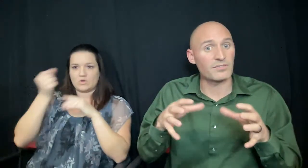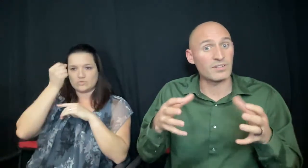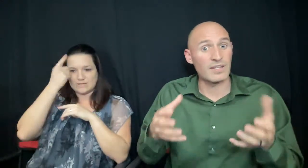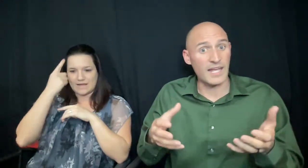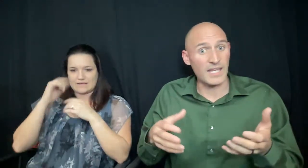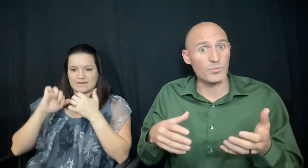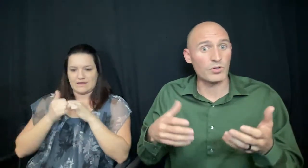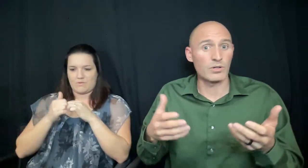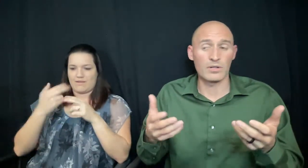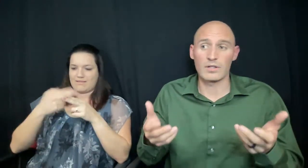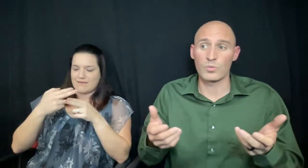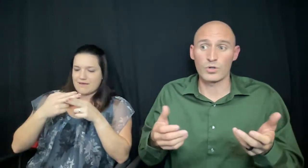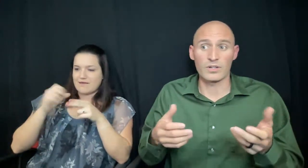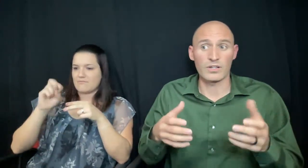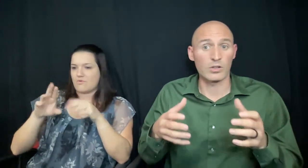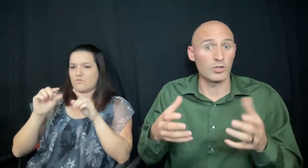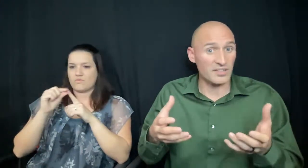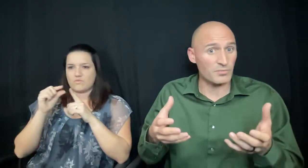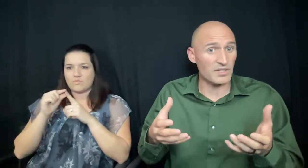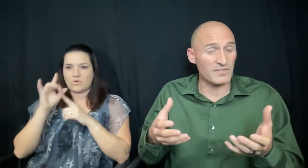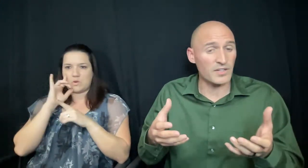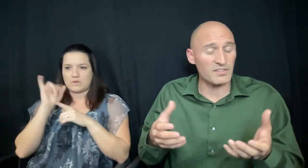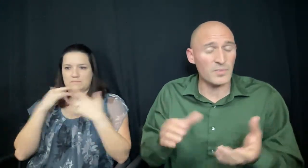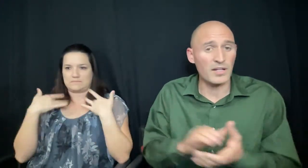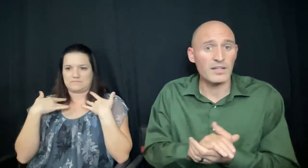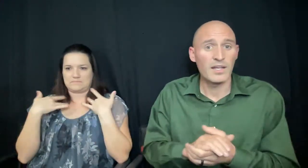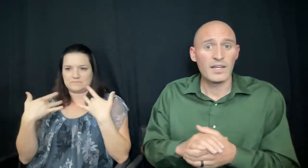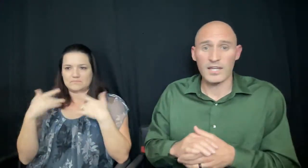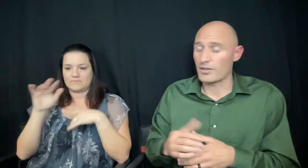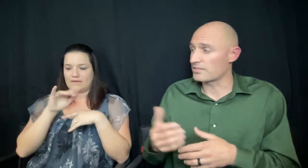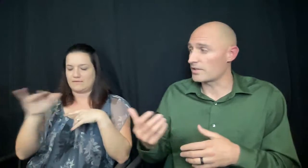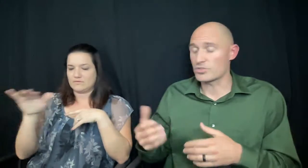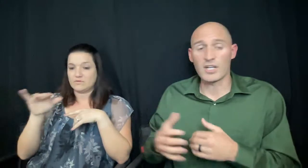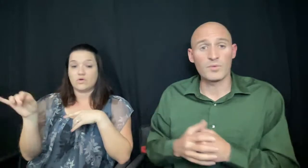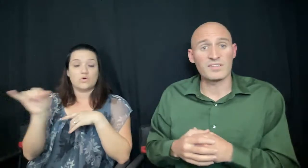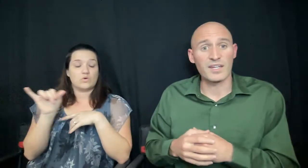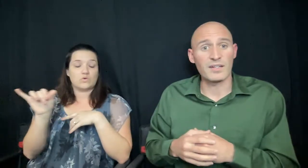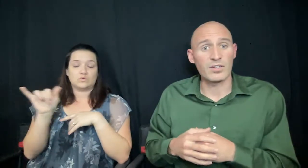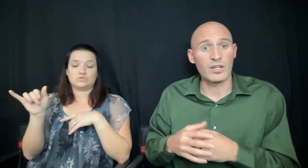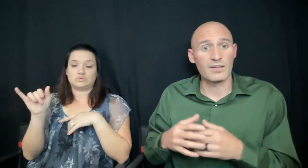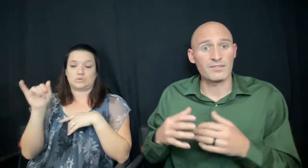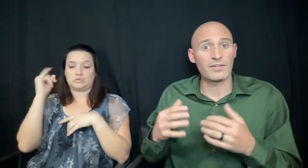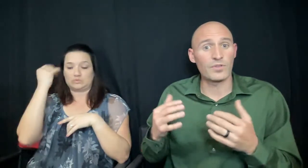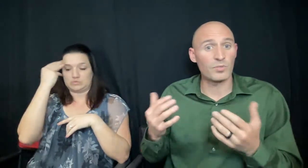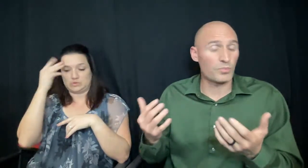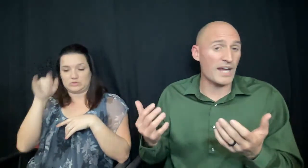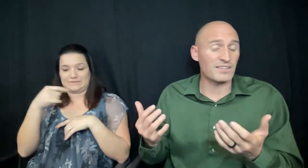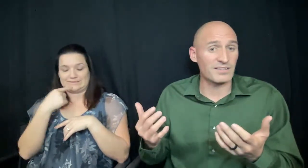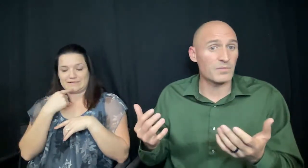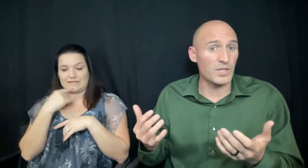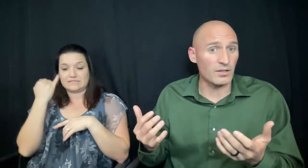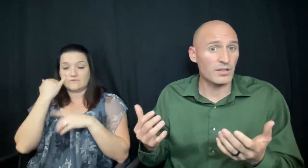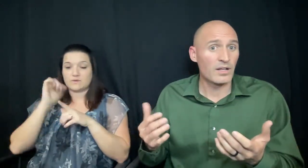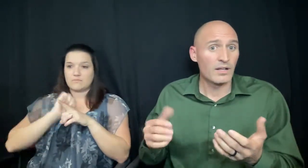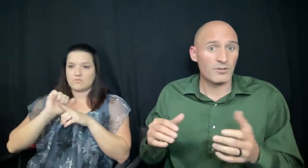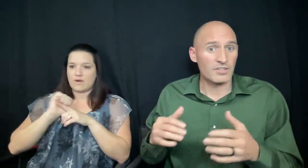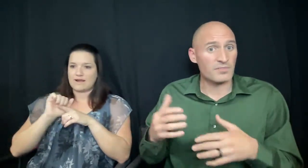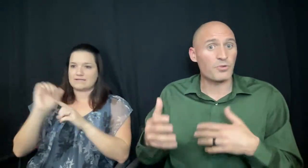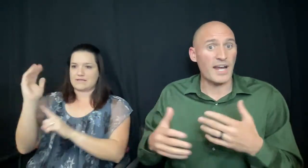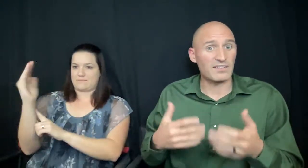certain name or a word looks when it's fingerspelled. And also, like Johnny was saying, is if you practice in a mirror or just practice